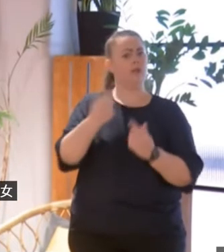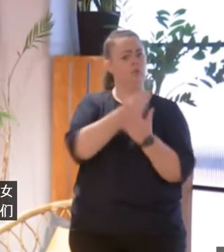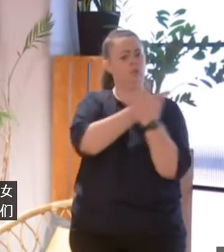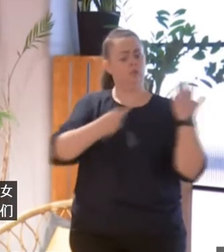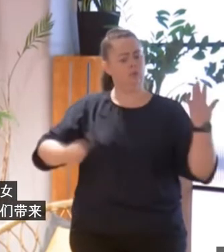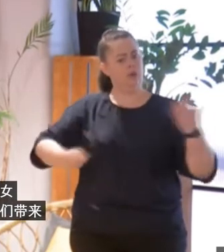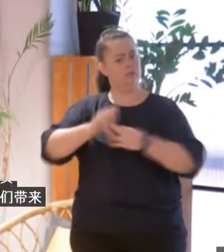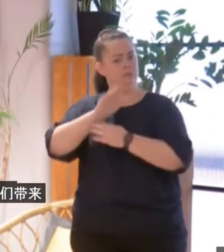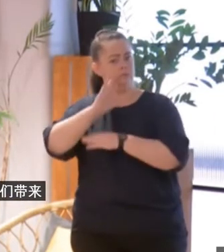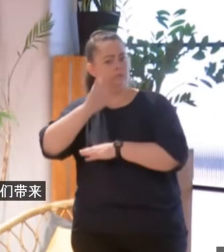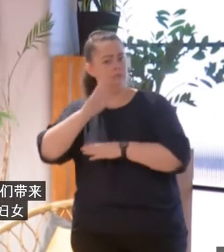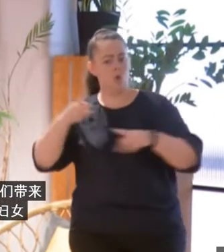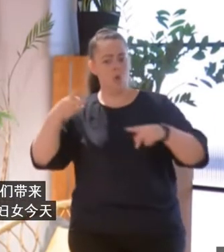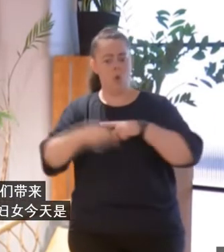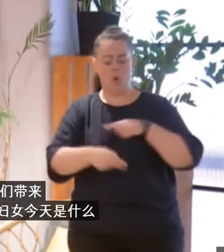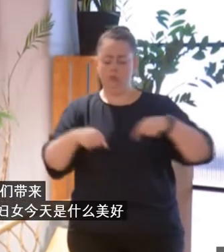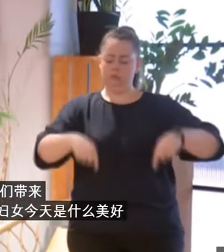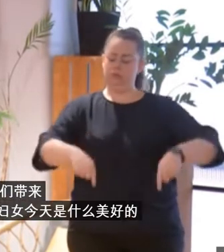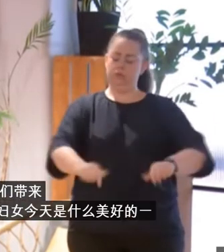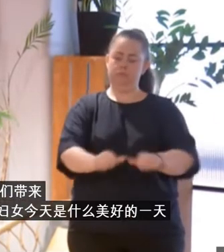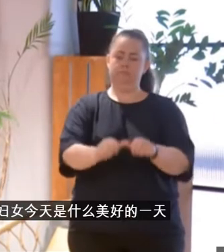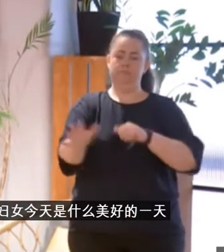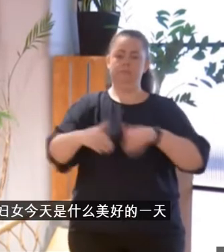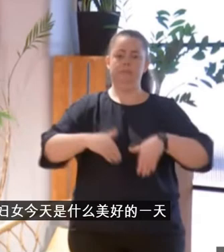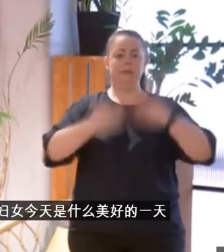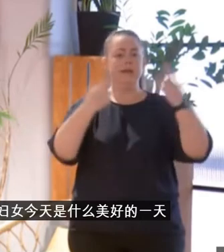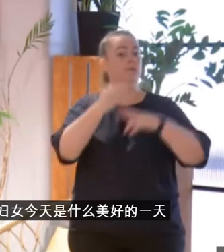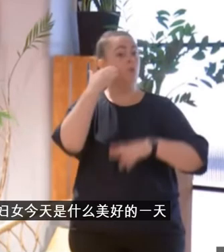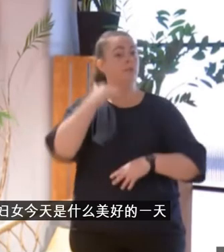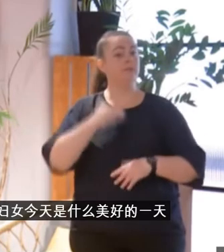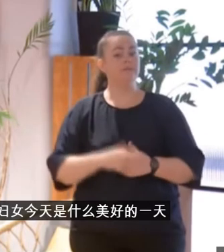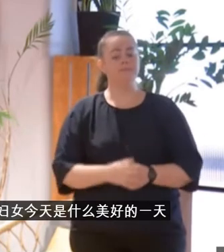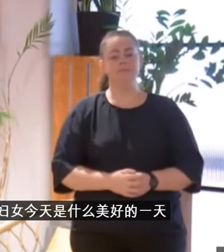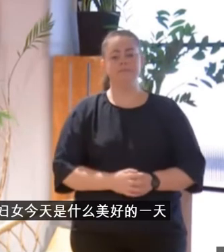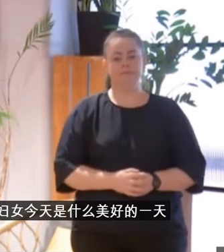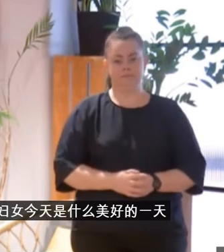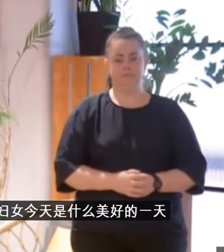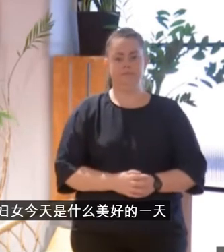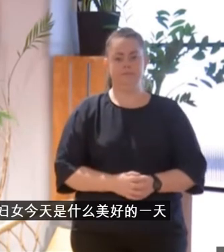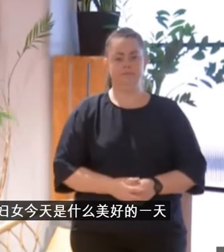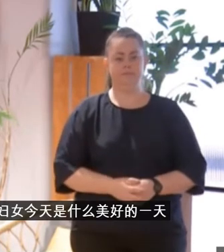for bringing us what is this great day for the women of New South Wales.